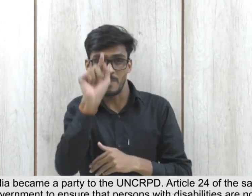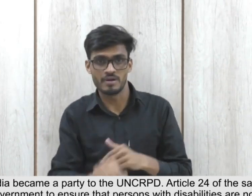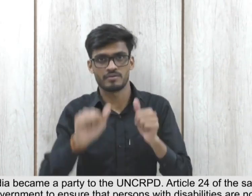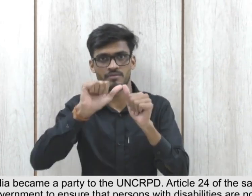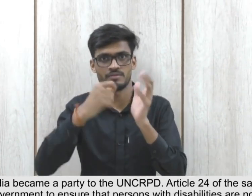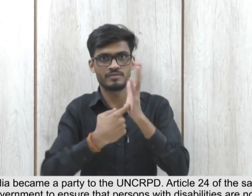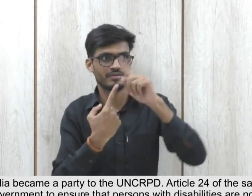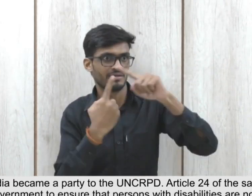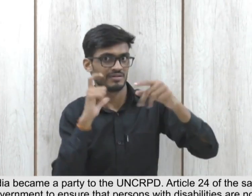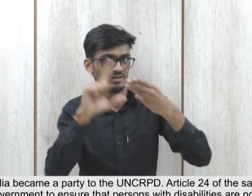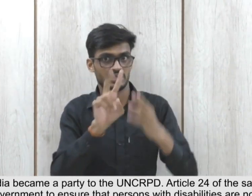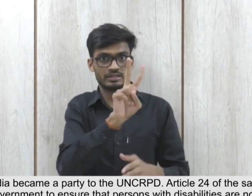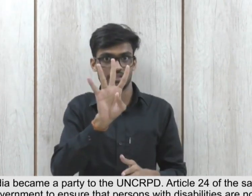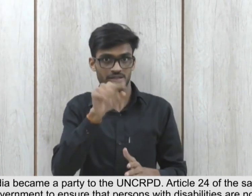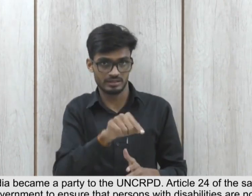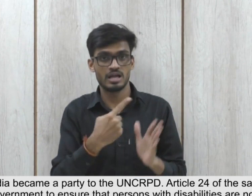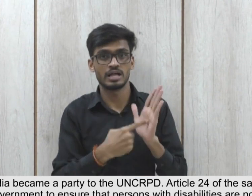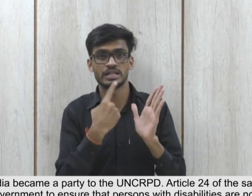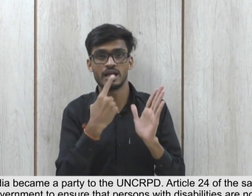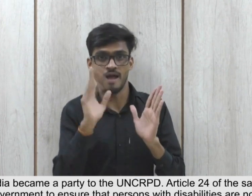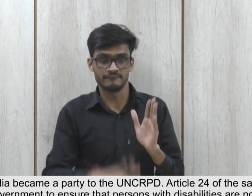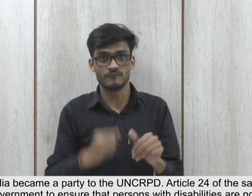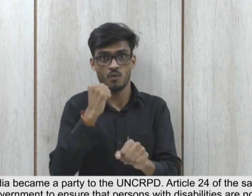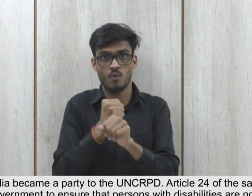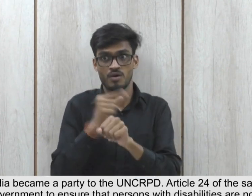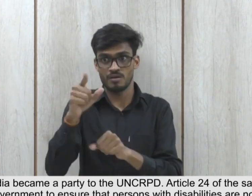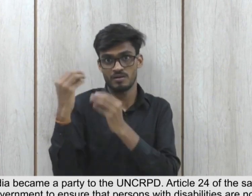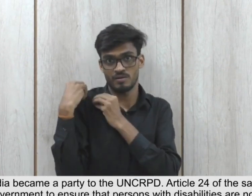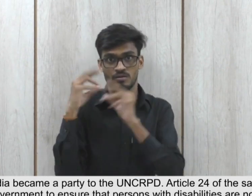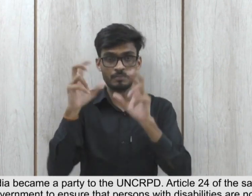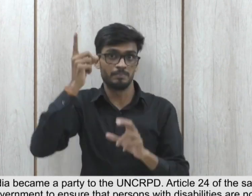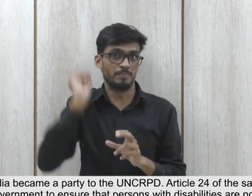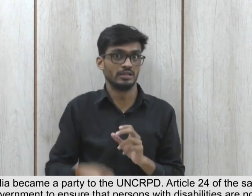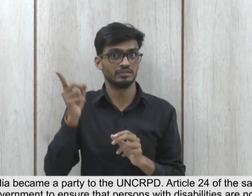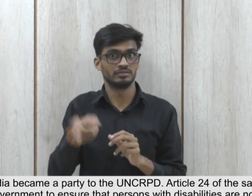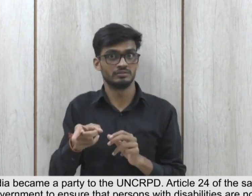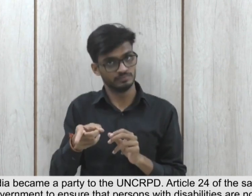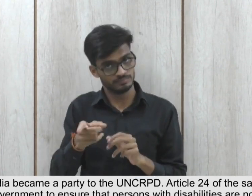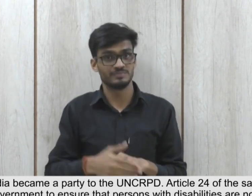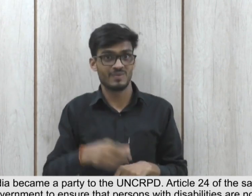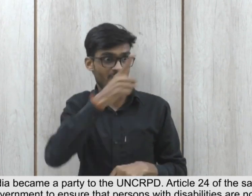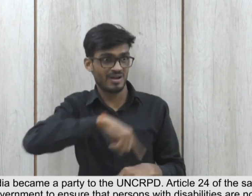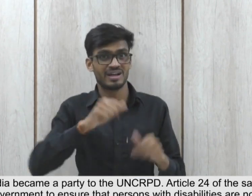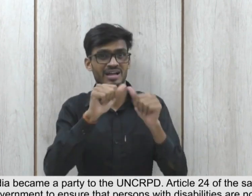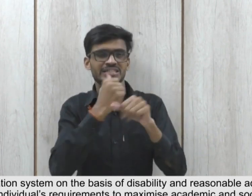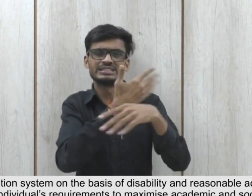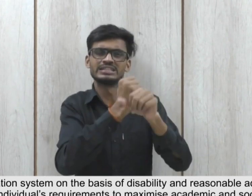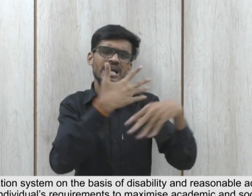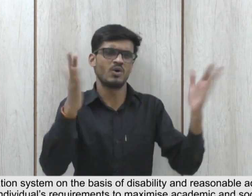said convention mandates the government to ensure that persons with disabilities are not excluded from the general